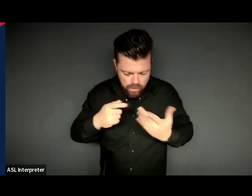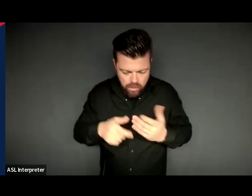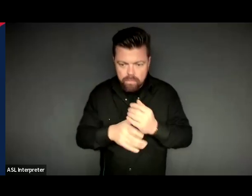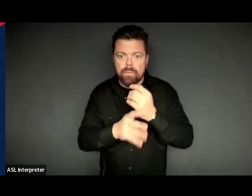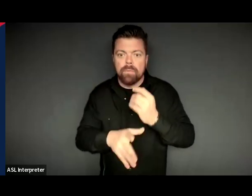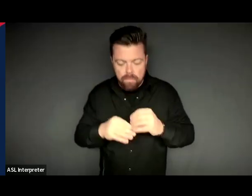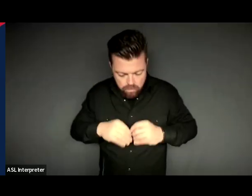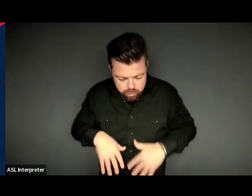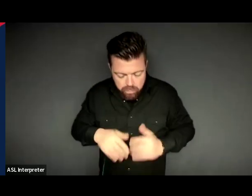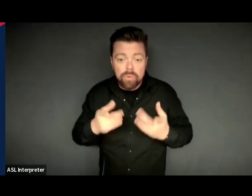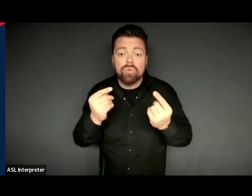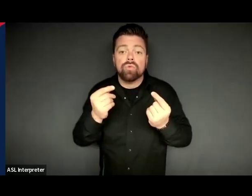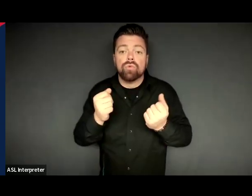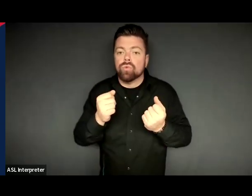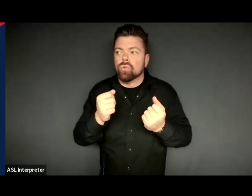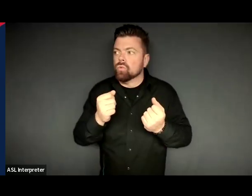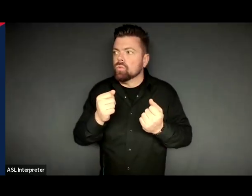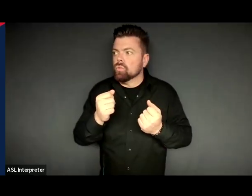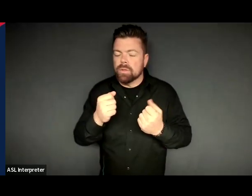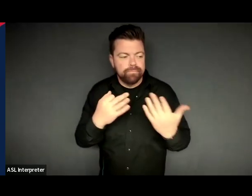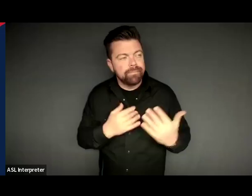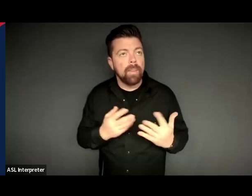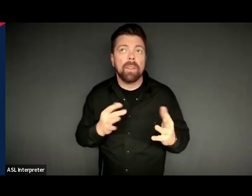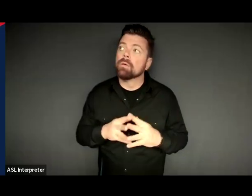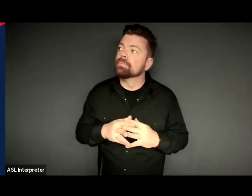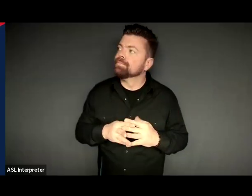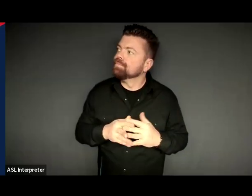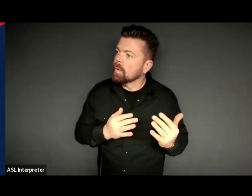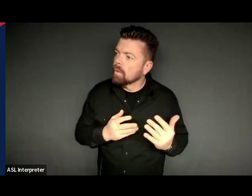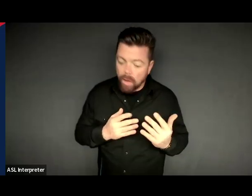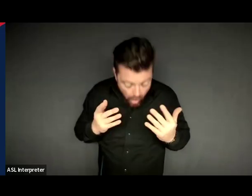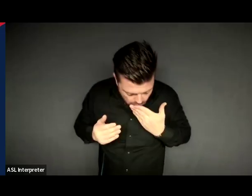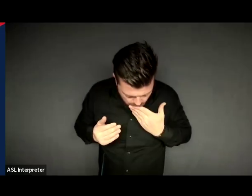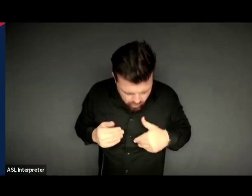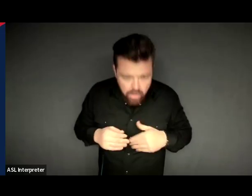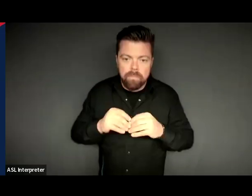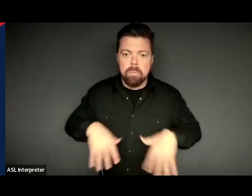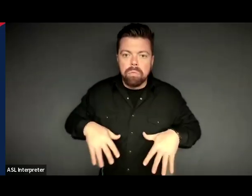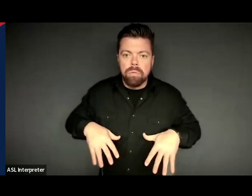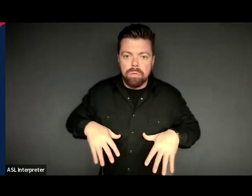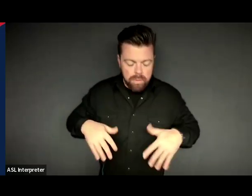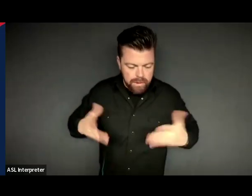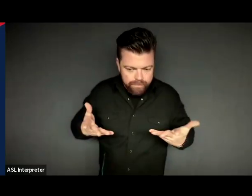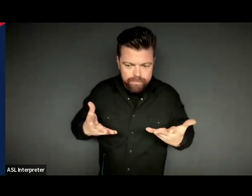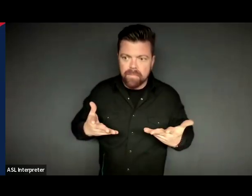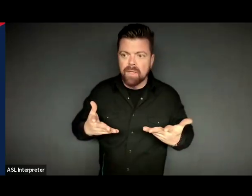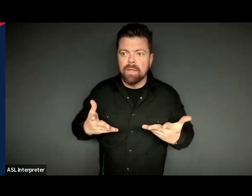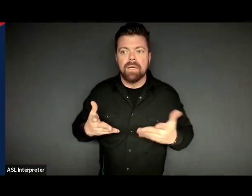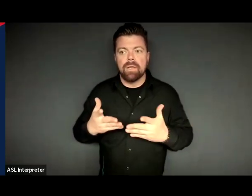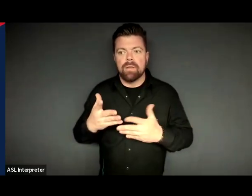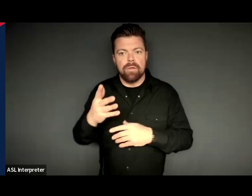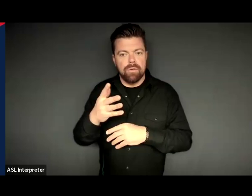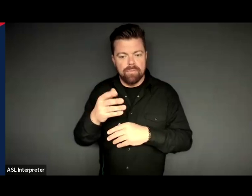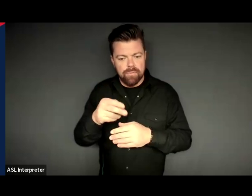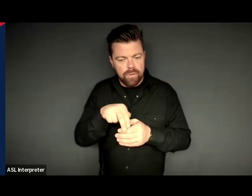so you have liquid bowel movement at the end of this. And it's a huge, horrible mess. You can't sit on the commode or the toilet